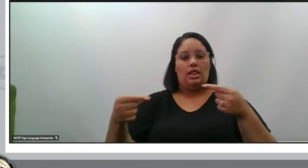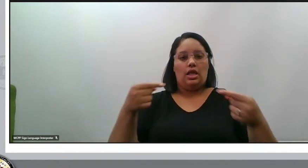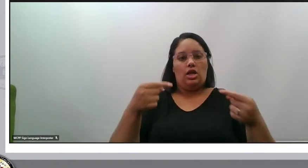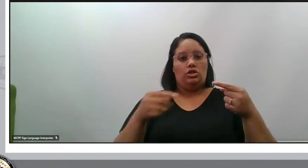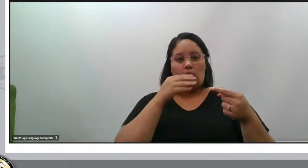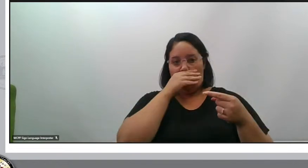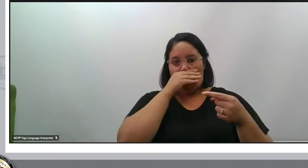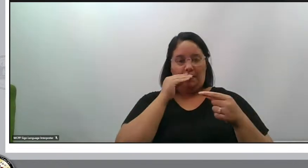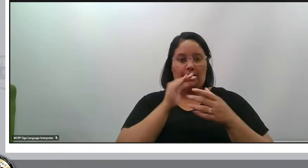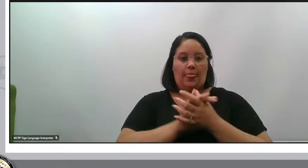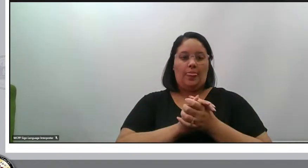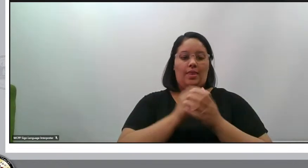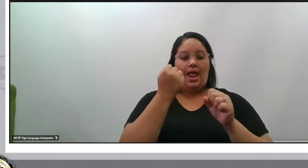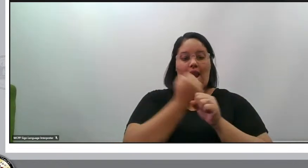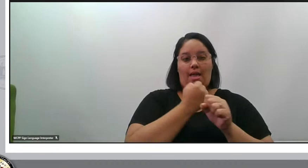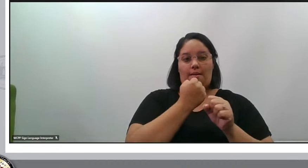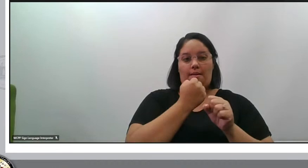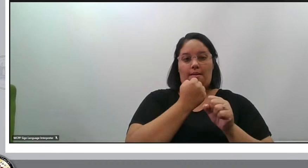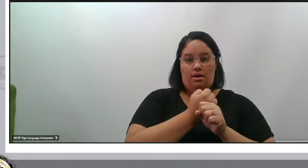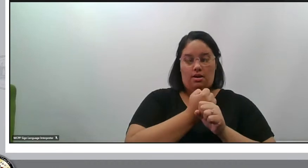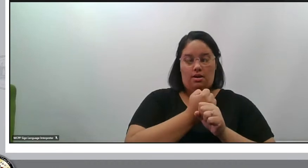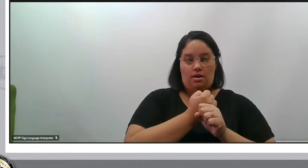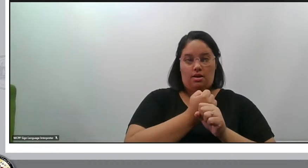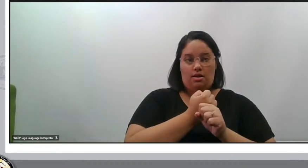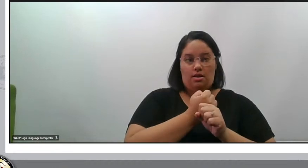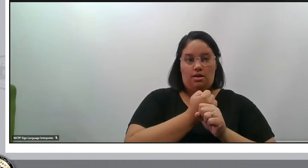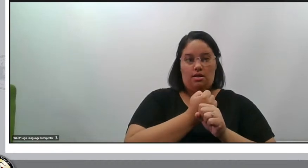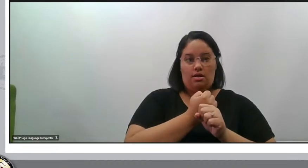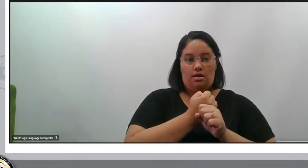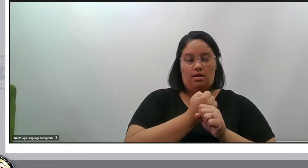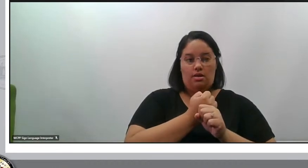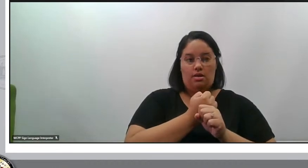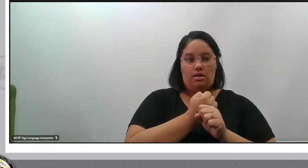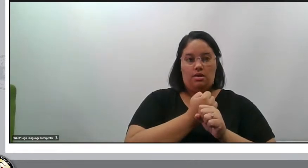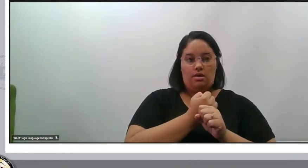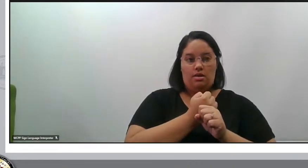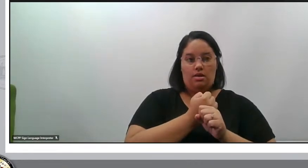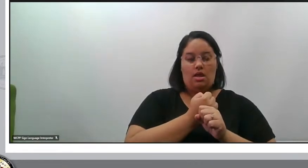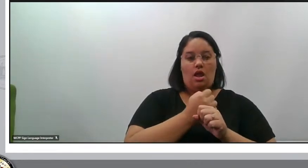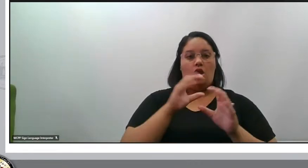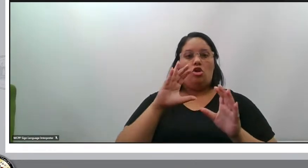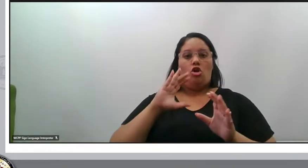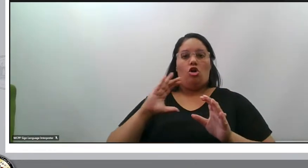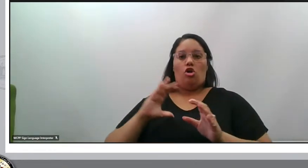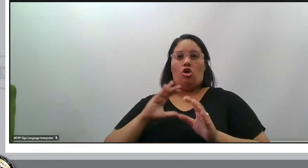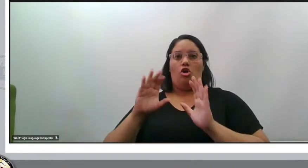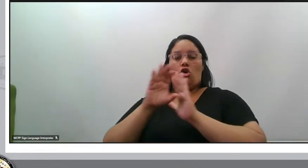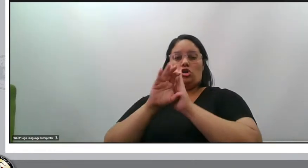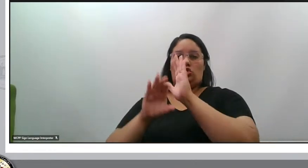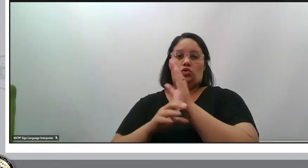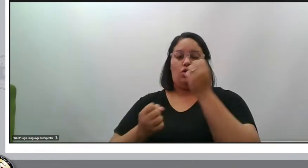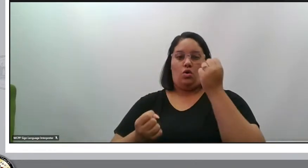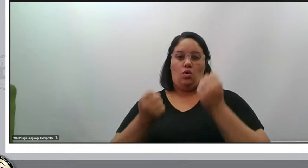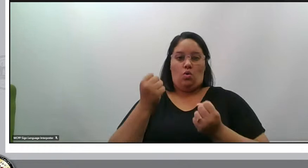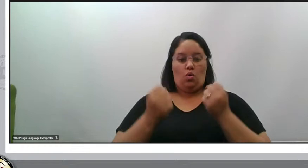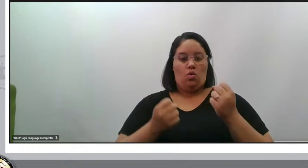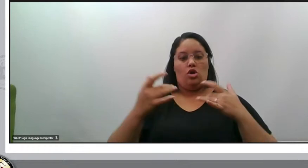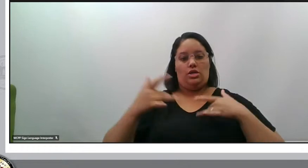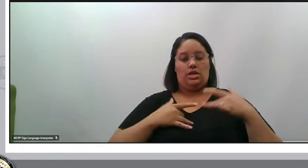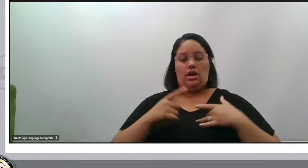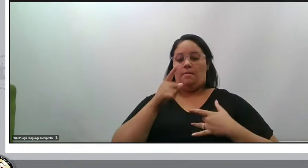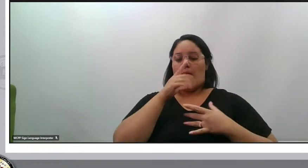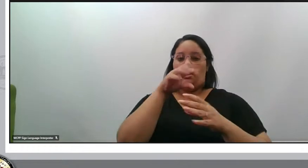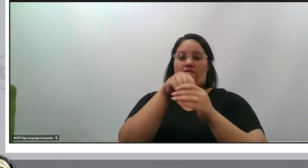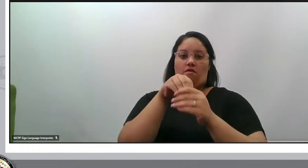one is a Labour Court matter, and then the other is a Constitutional Court matter concerning public involvement.